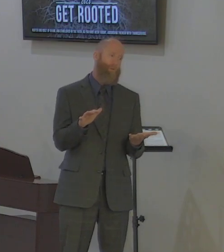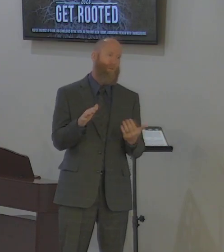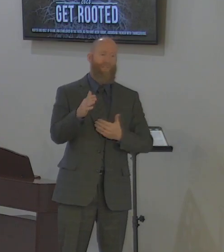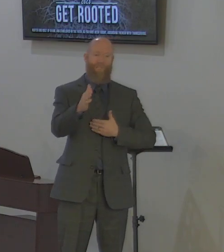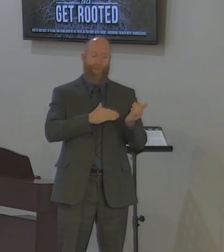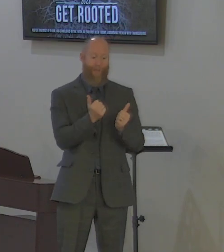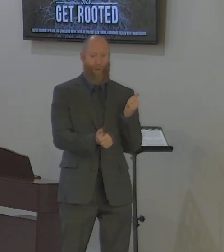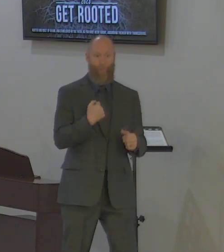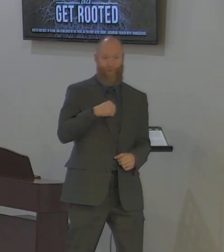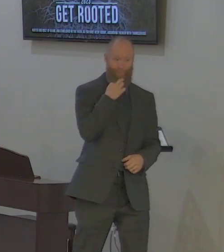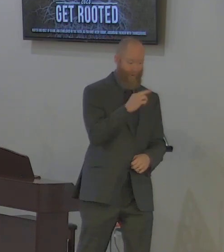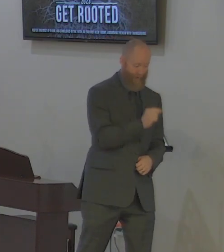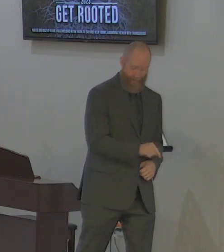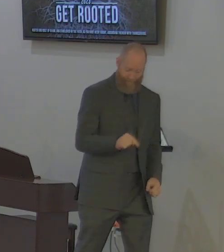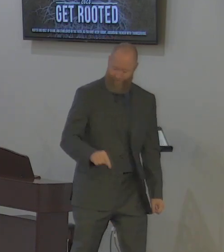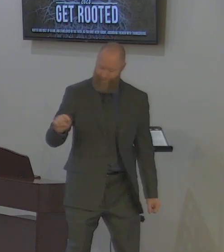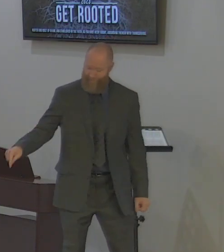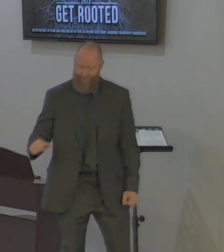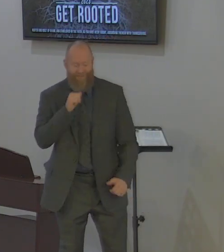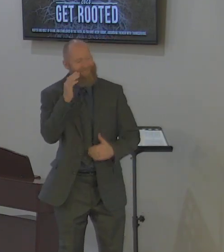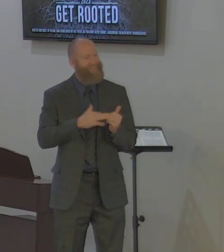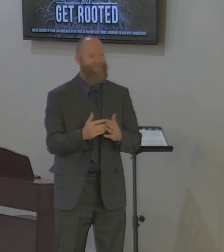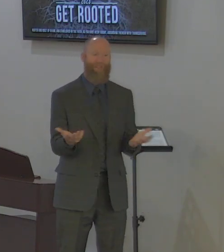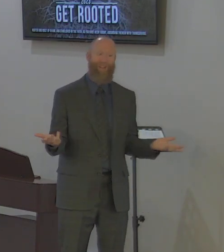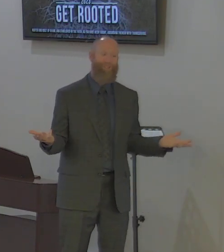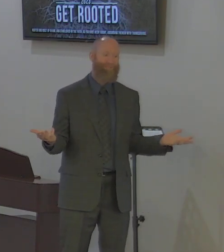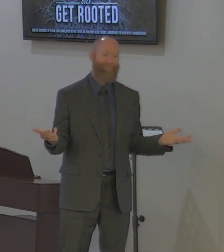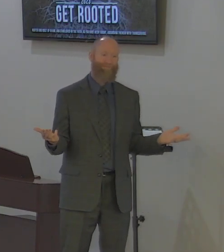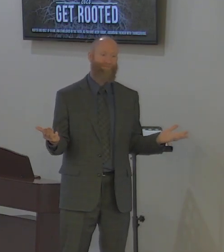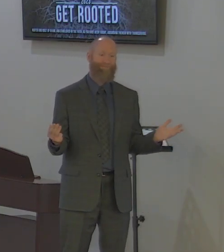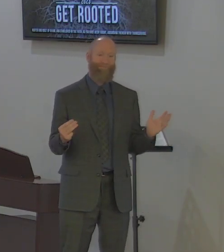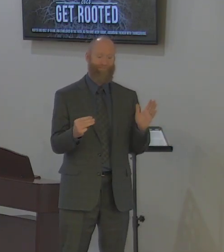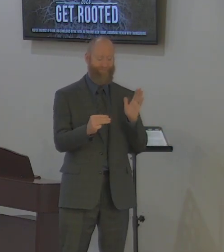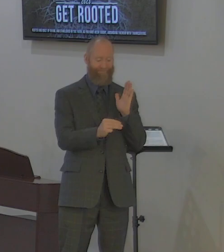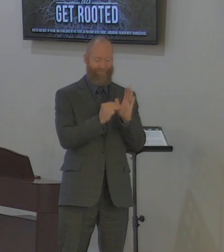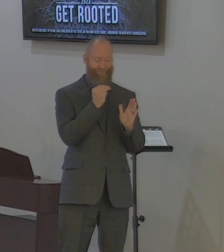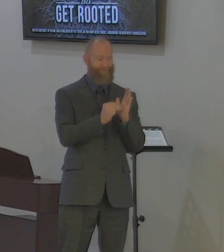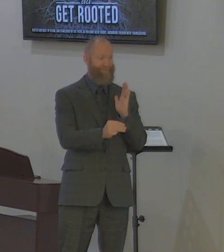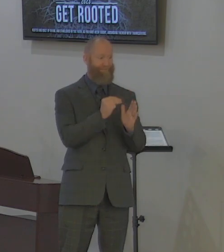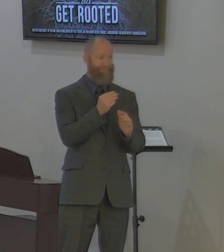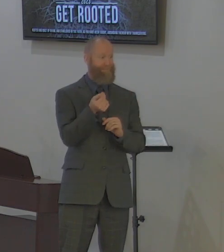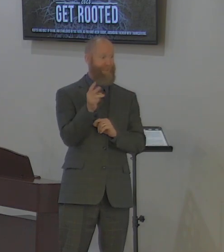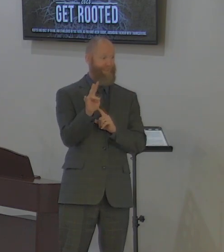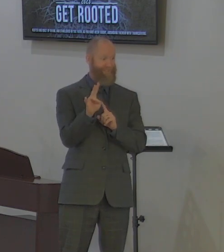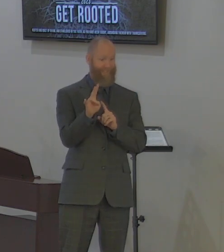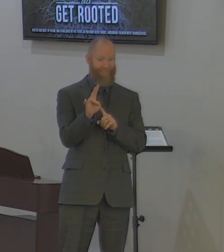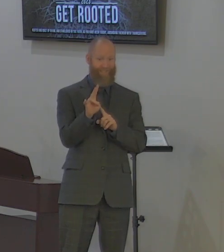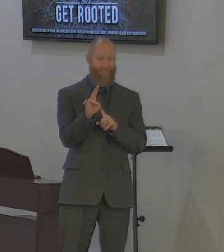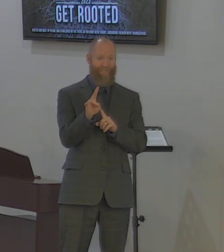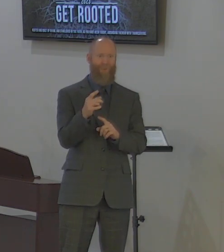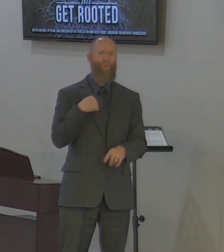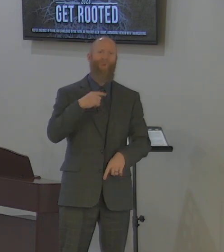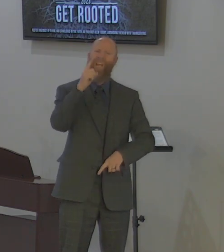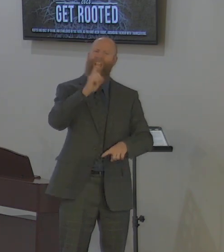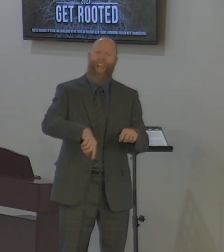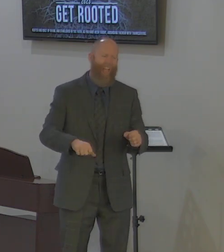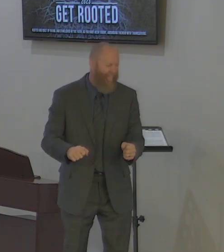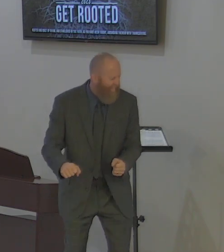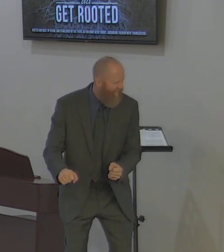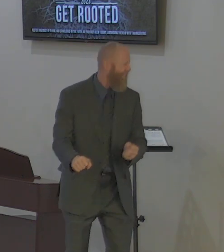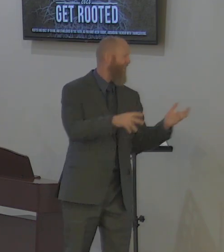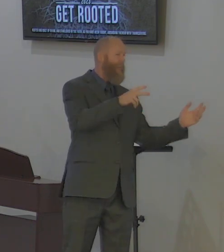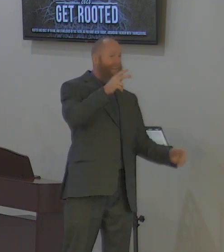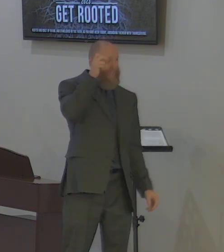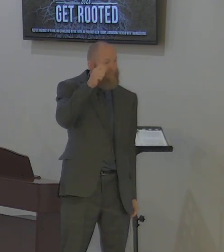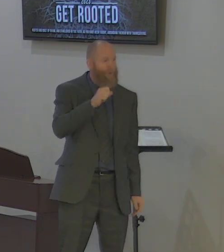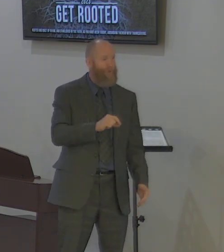In Matthew 17, the disciples come to Jesus and say, "Hey, Jesus, why couldn't we cast out this devil?" In verse 20,